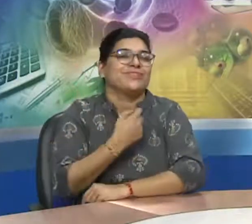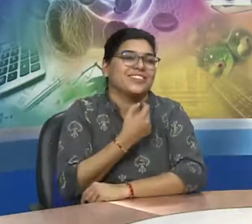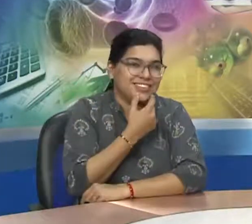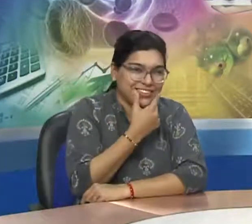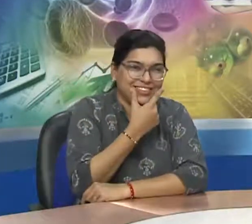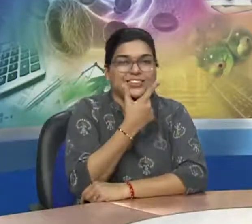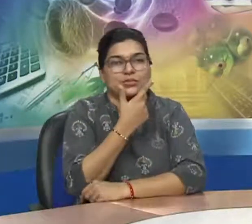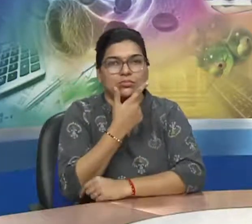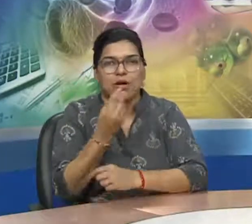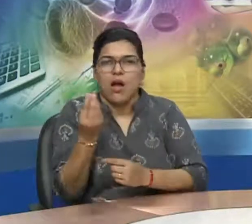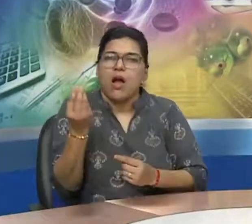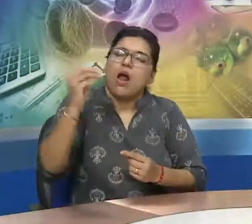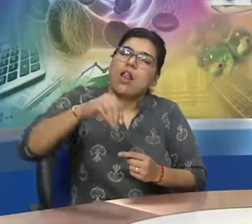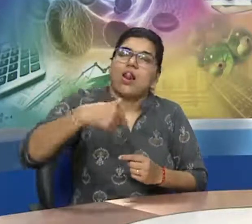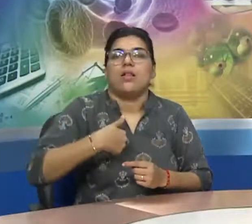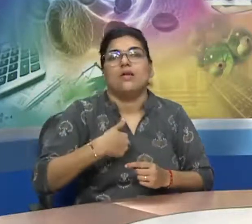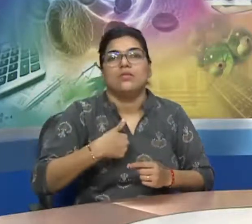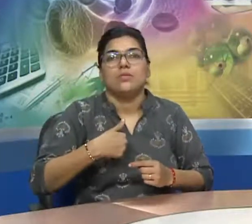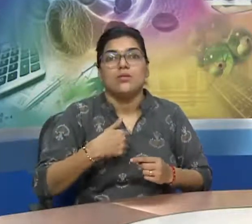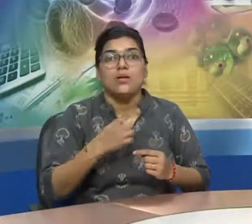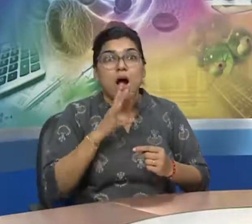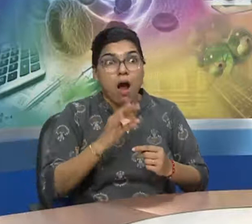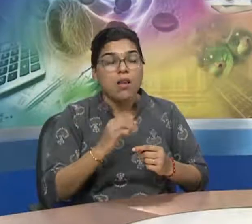Means something which is not natural.